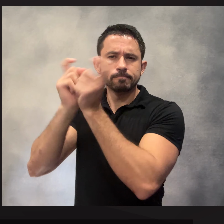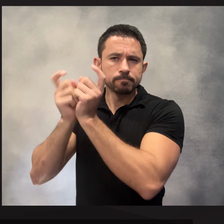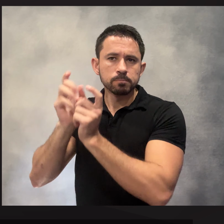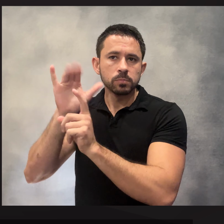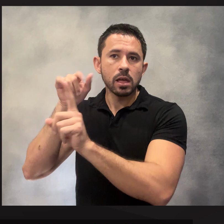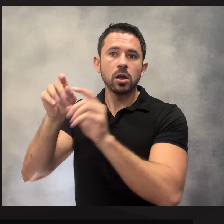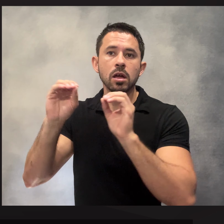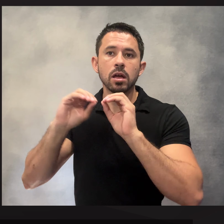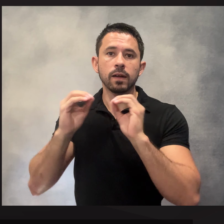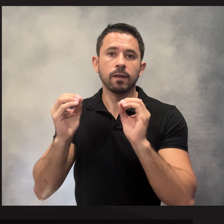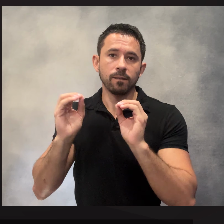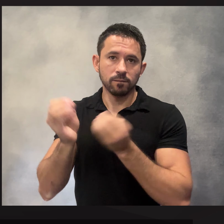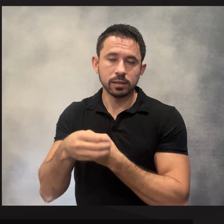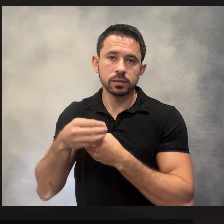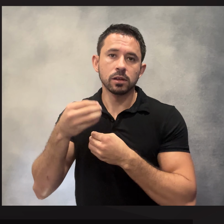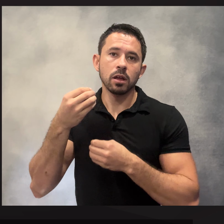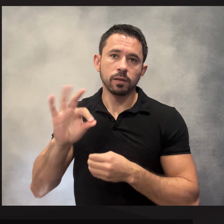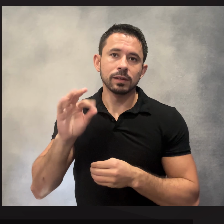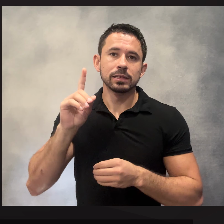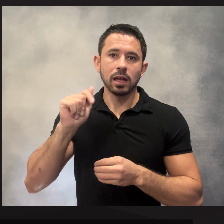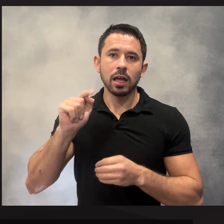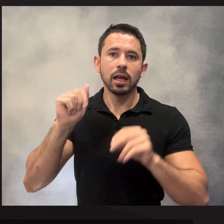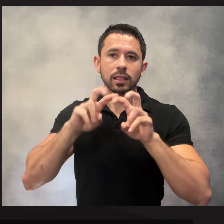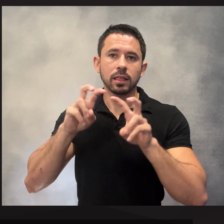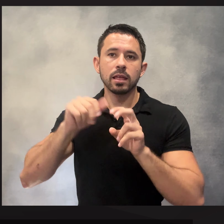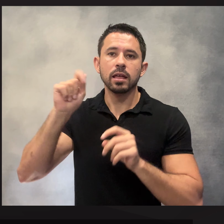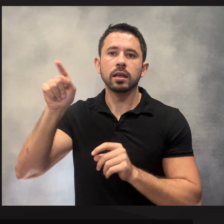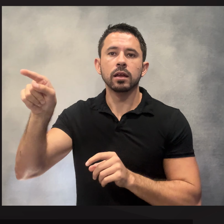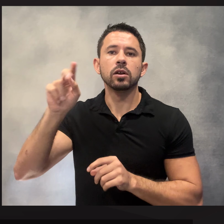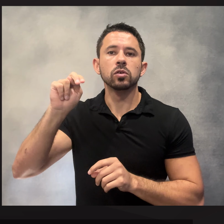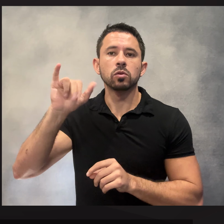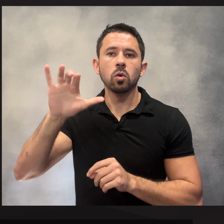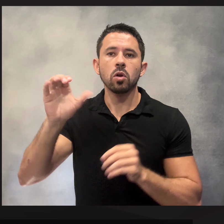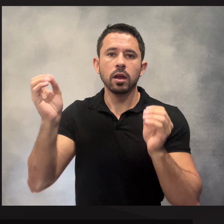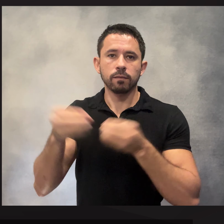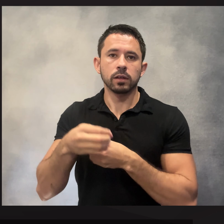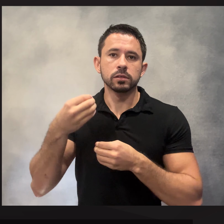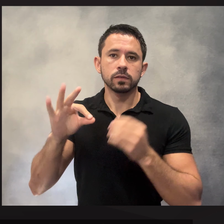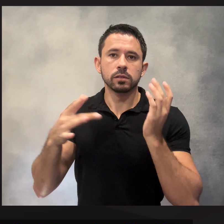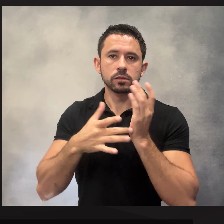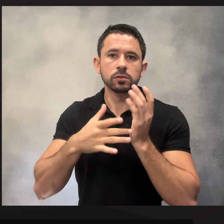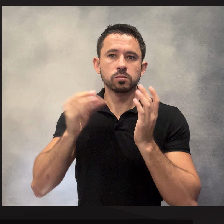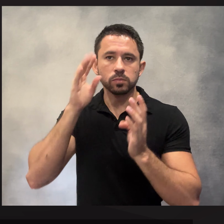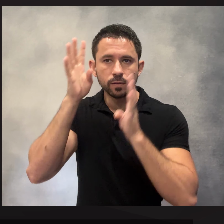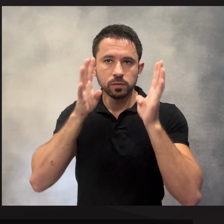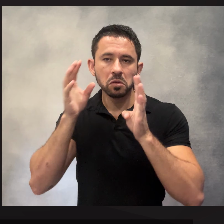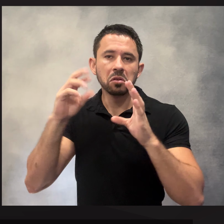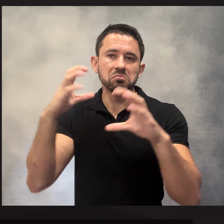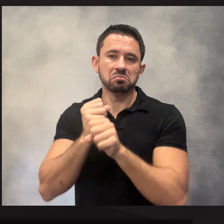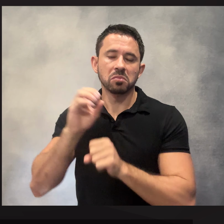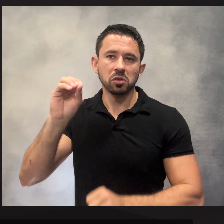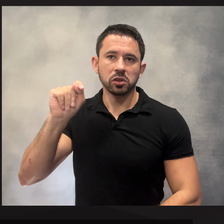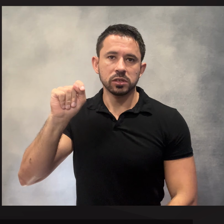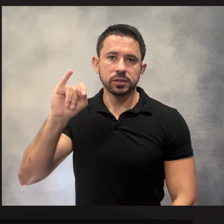the Office of Data Analytics and the New York City Office of Technology and Innovation, or